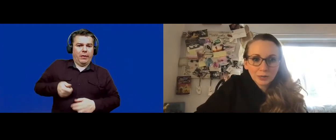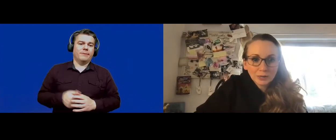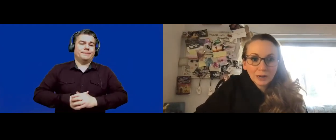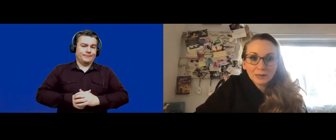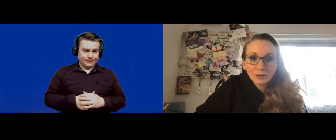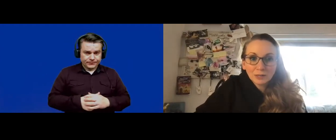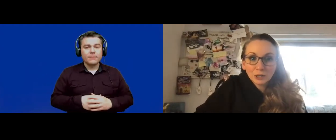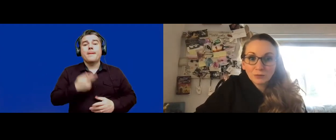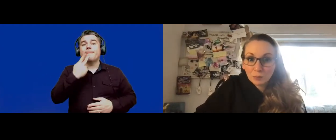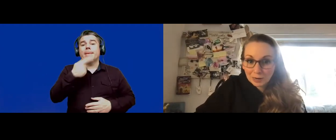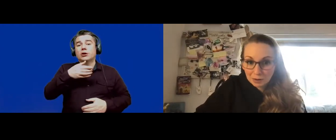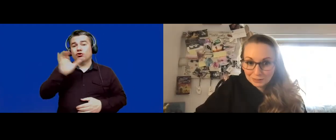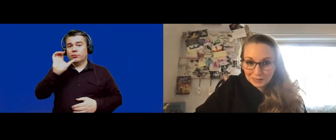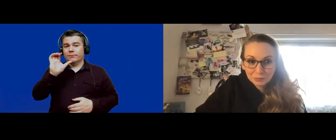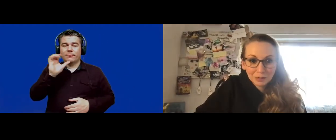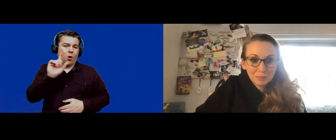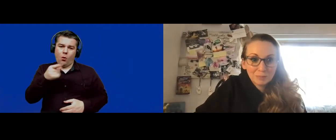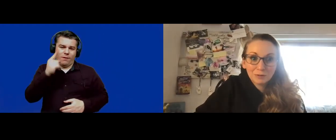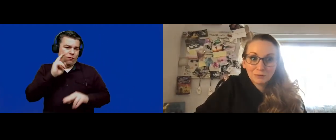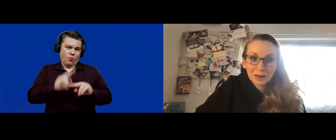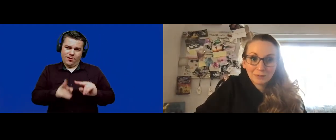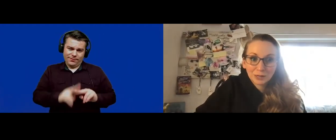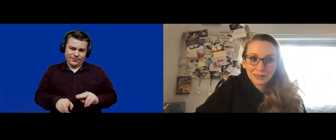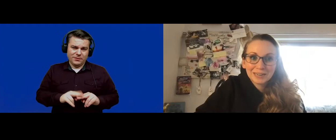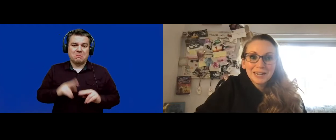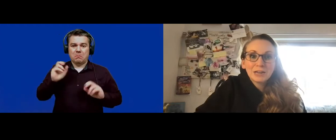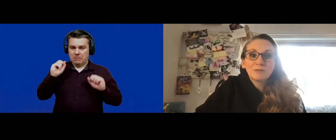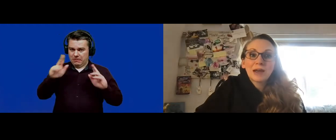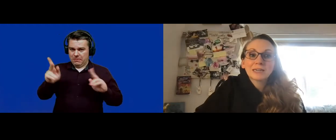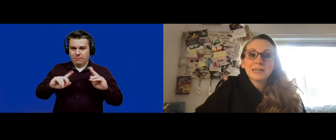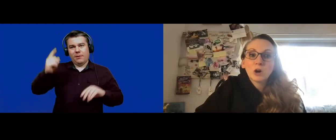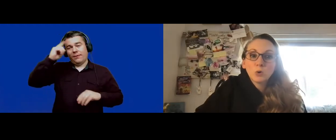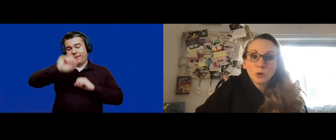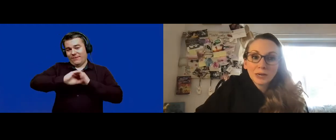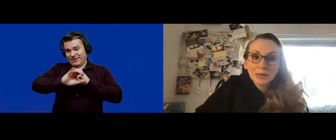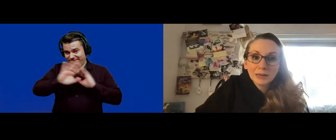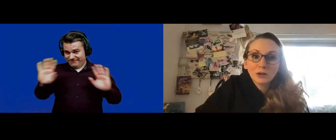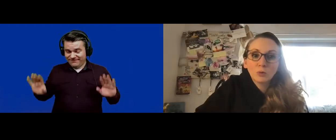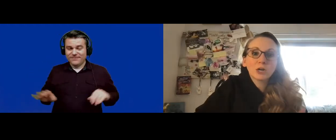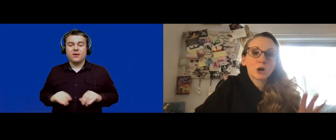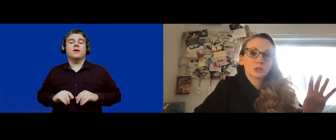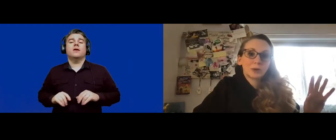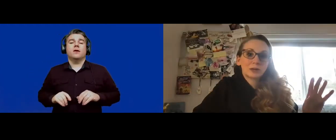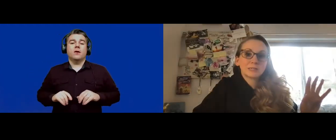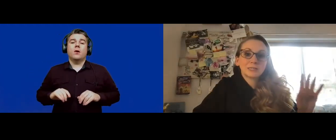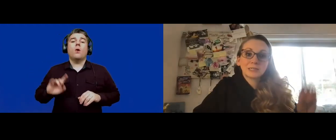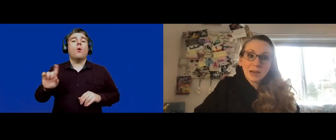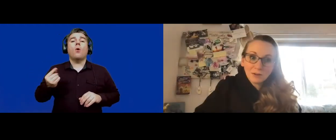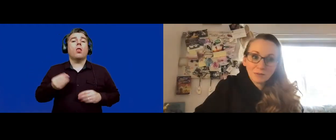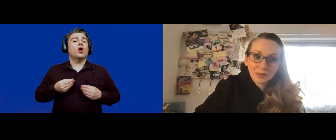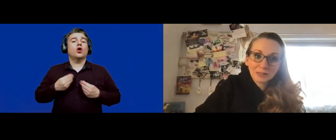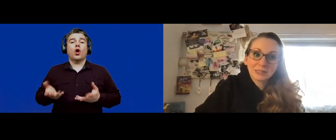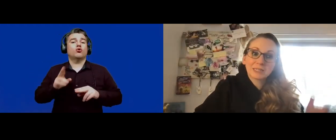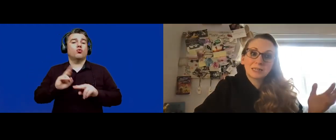pink drink, not nearly just for weight loss, as many people advertise. In fact, it only causes weight loss as a